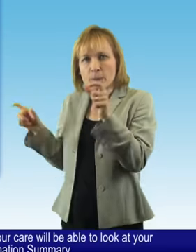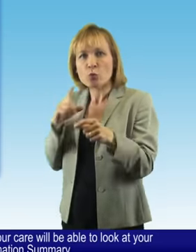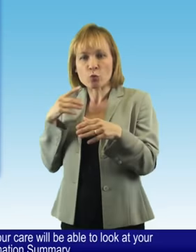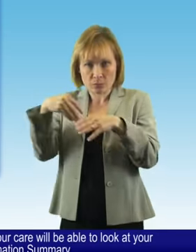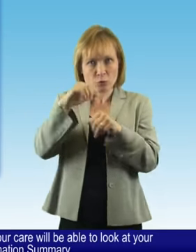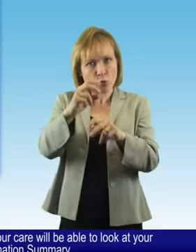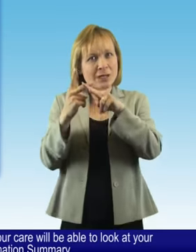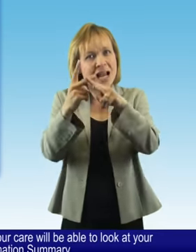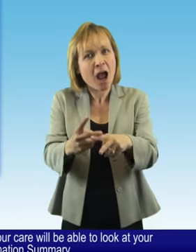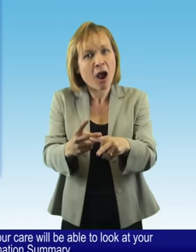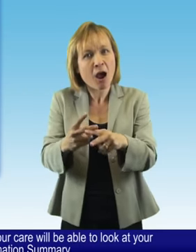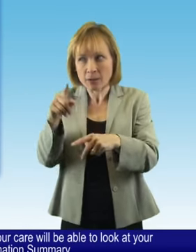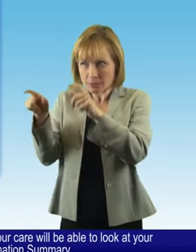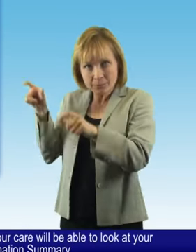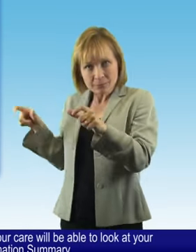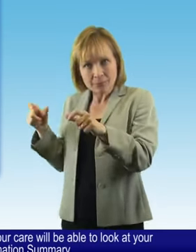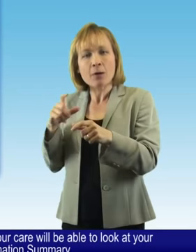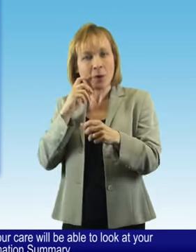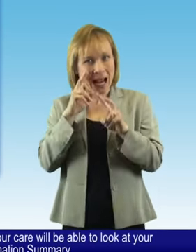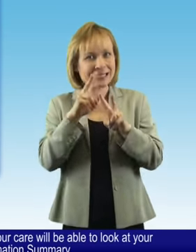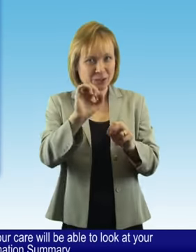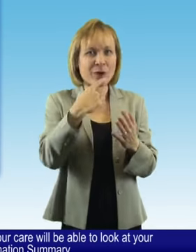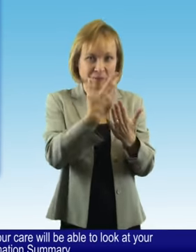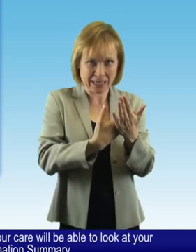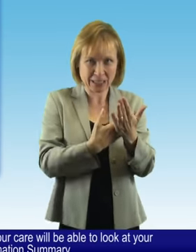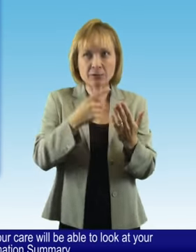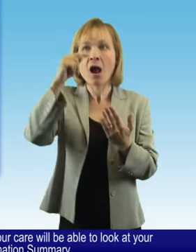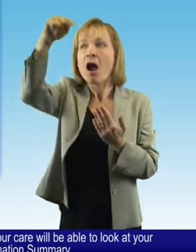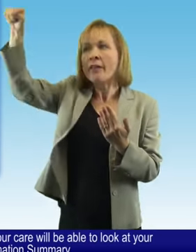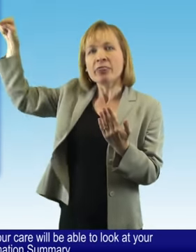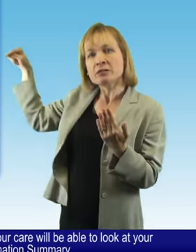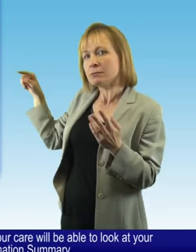Only staff involved with your care will be able to look at your key information summary.